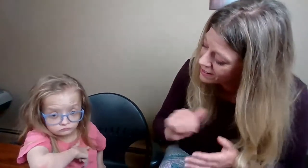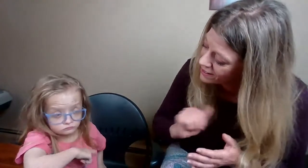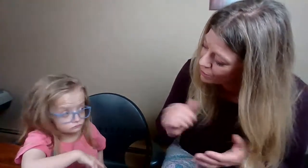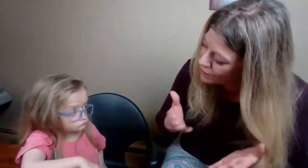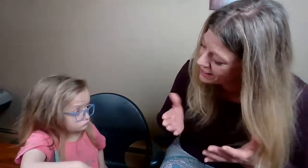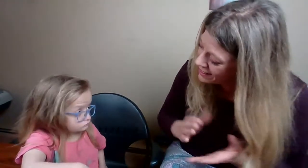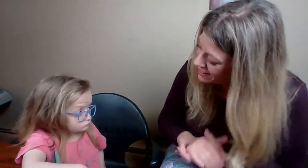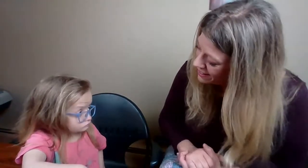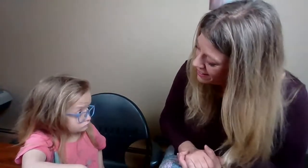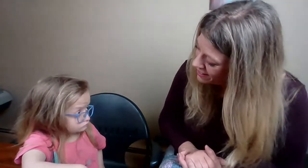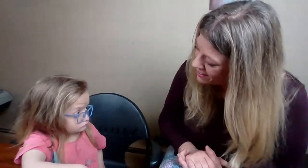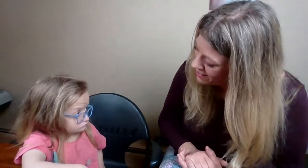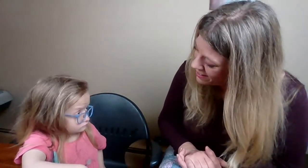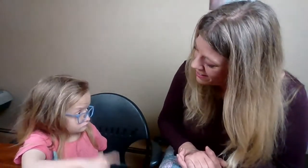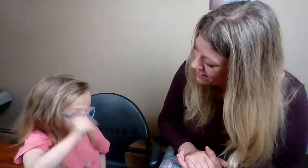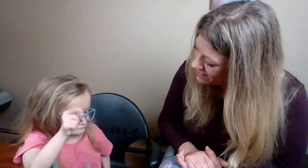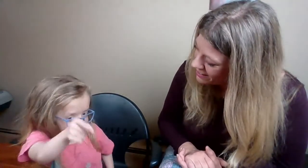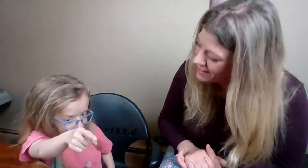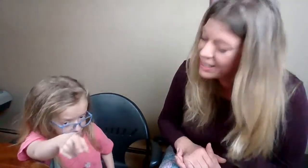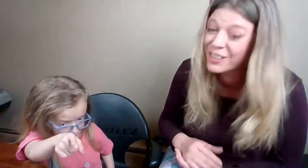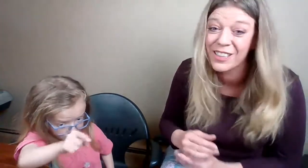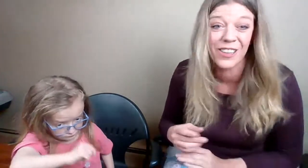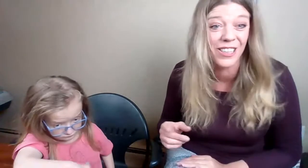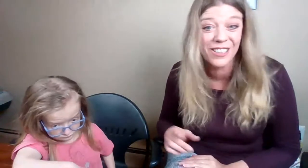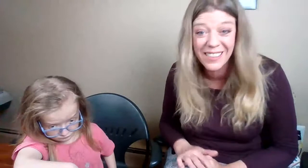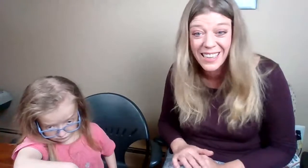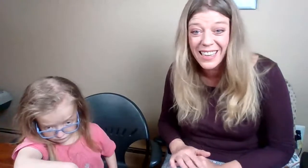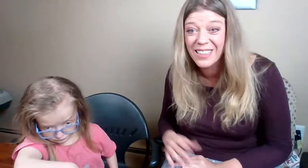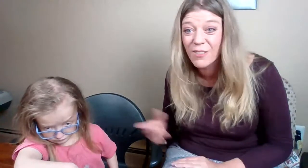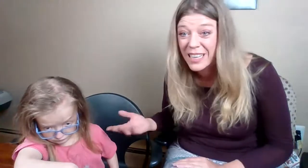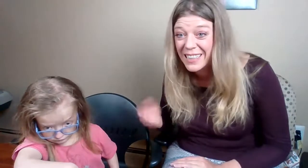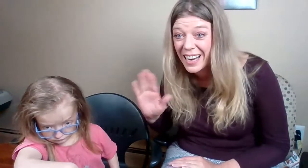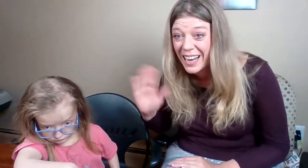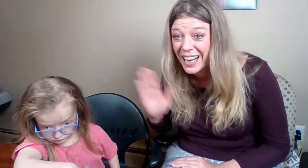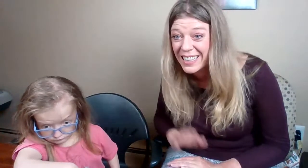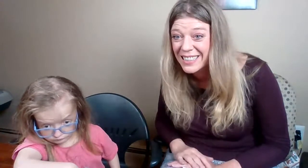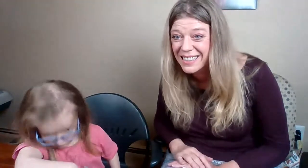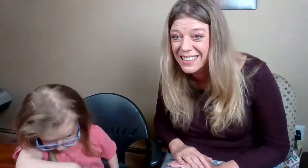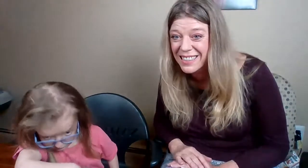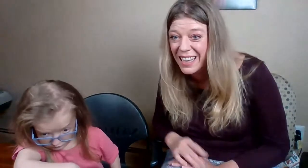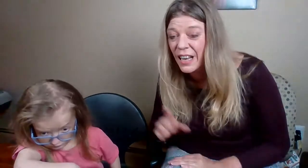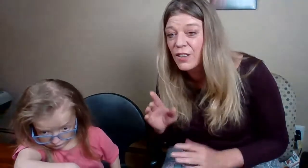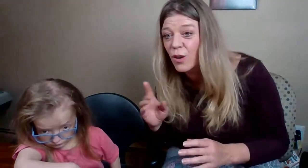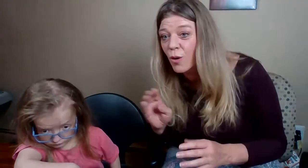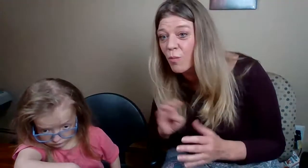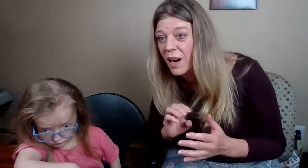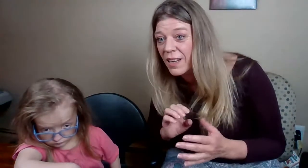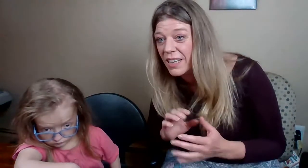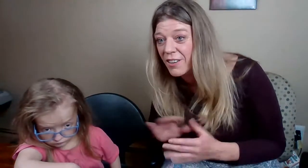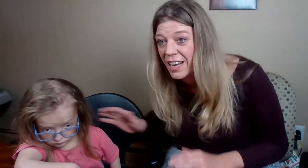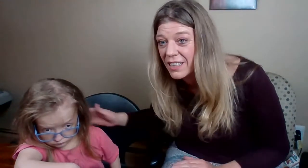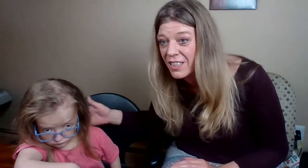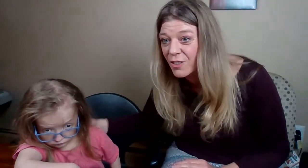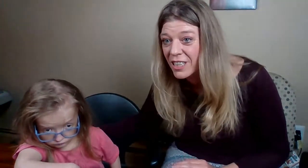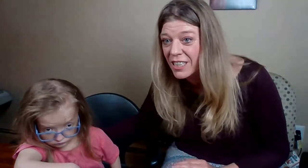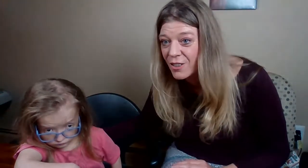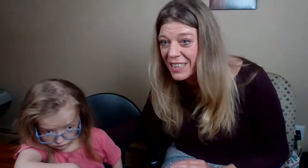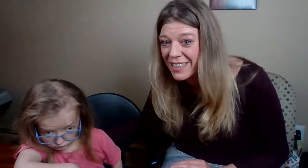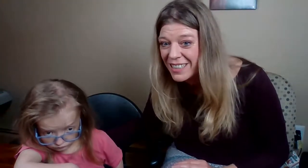Alexis, what? It's your turn. You want to say hi? So Marla, Grant, and Jordan joined us. Do you want